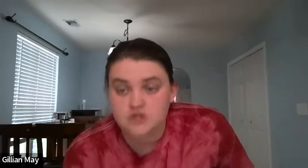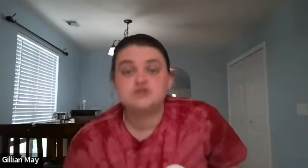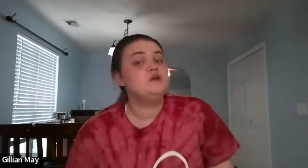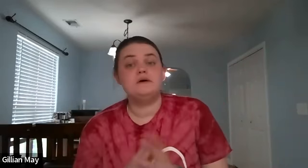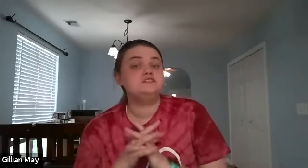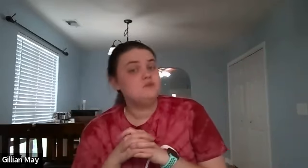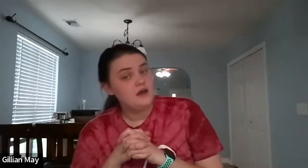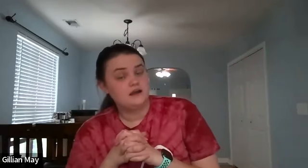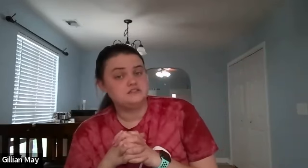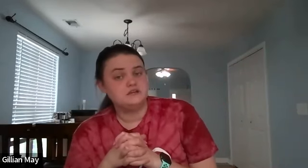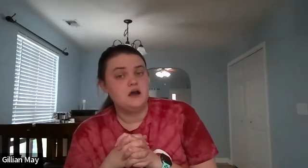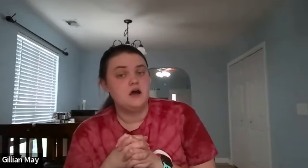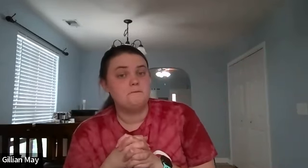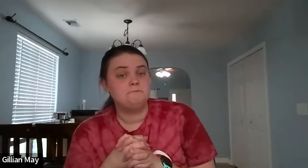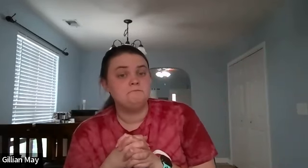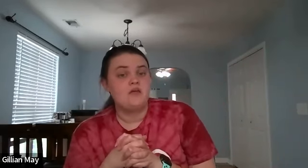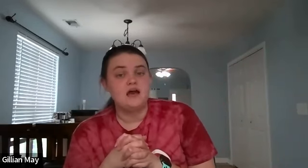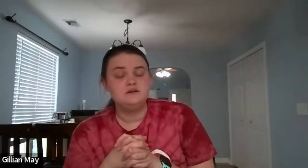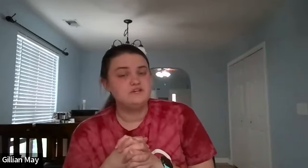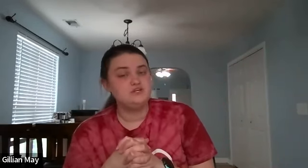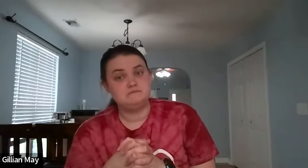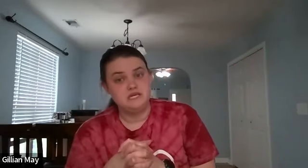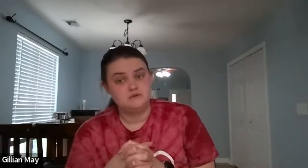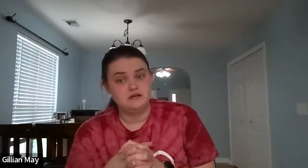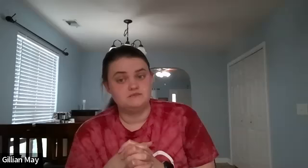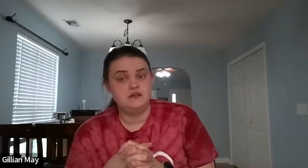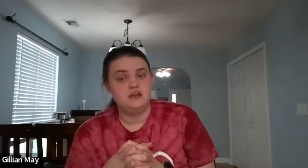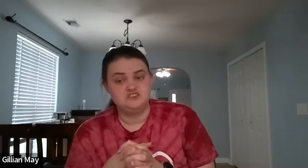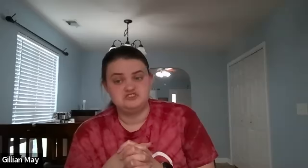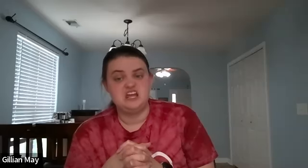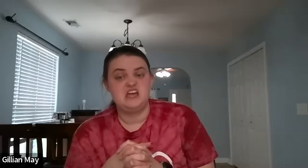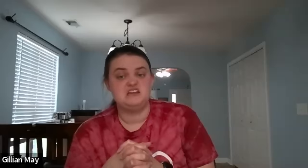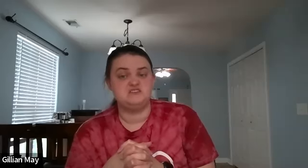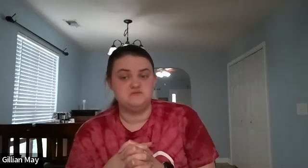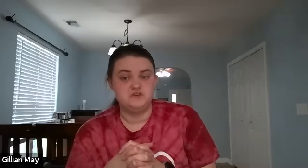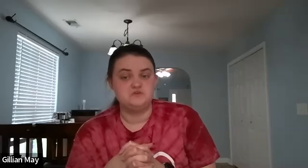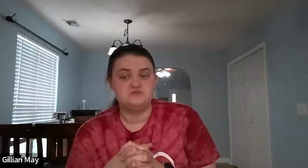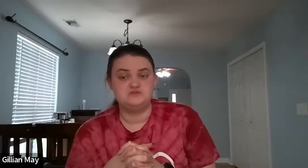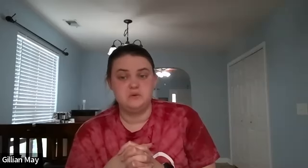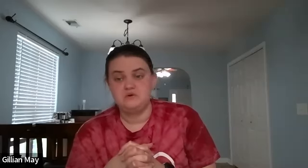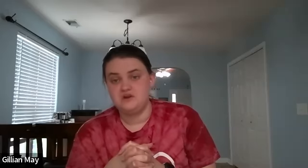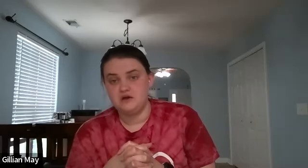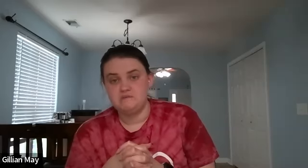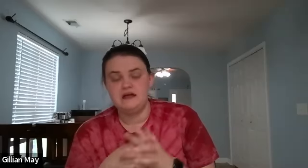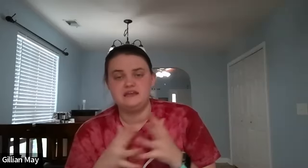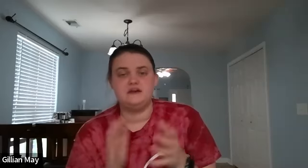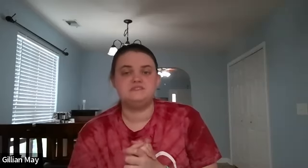So no, I do not actually. I don't even use me when I'm saying understand, confused, or no. Like if I'm